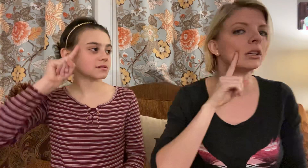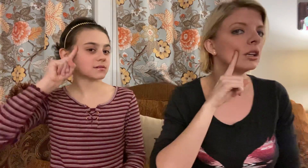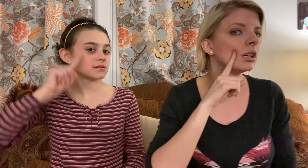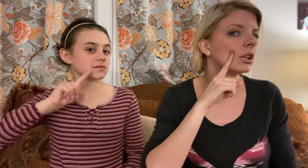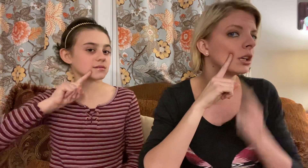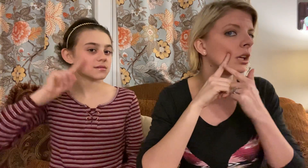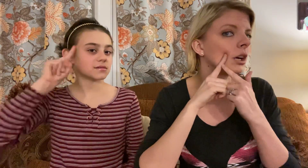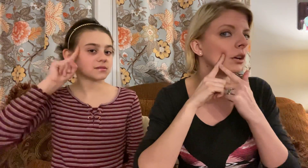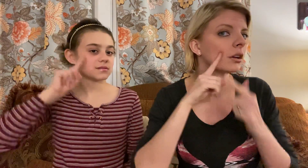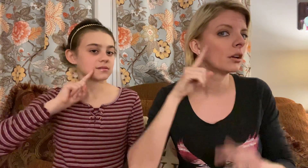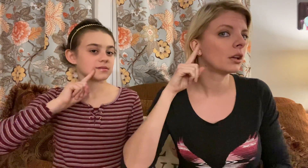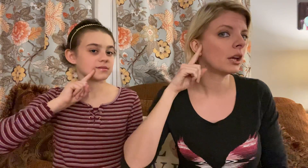Here.